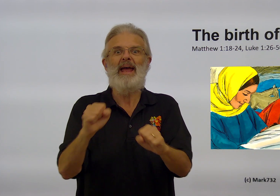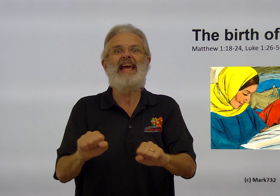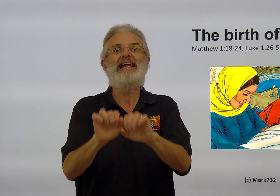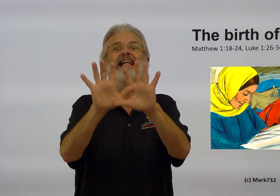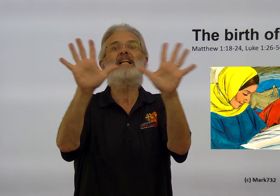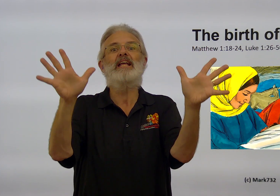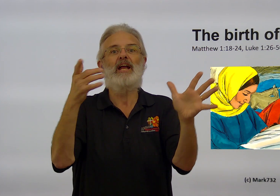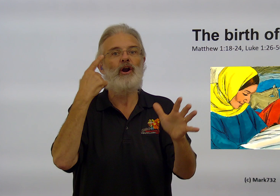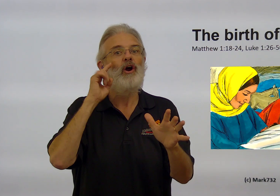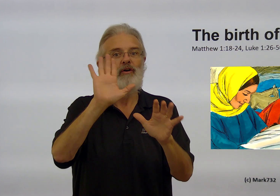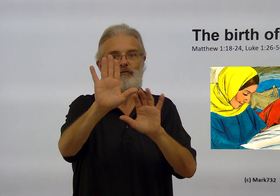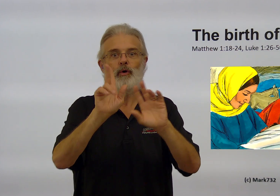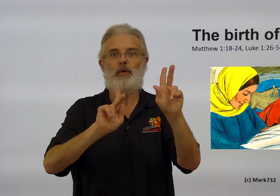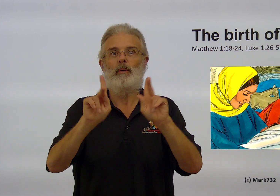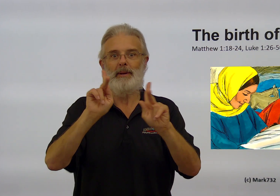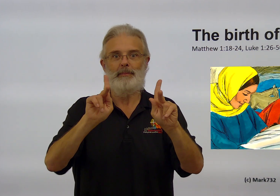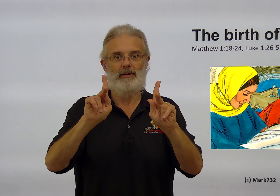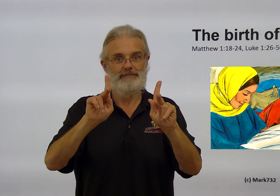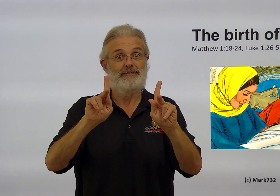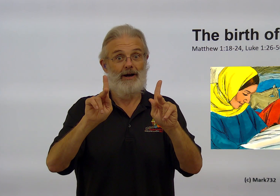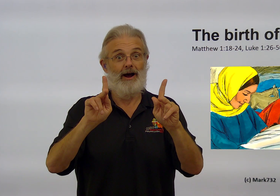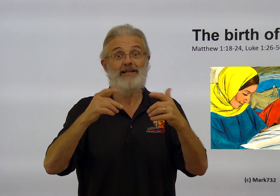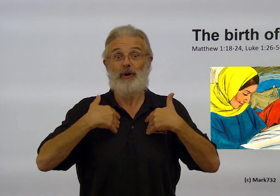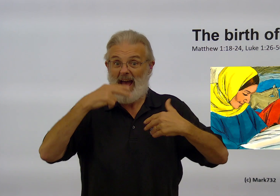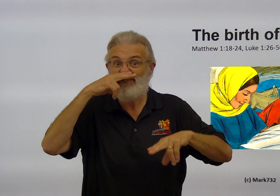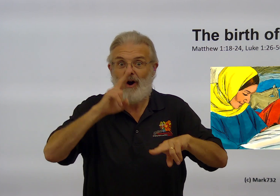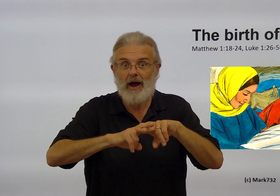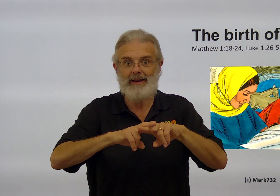it clear for your people. All right, so have fun.